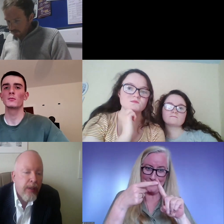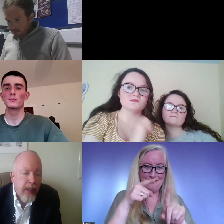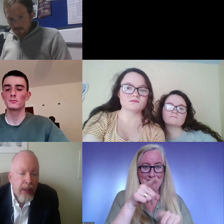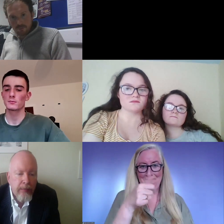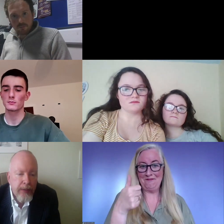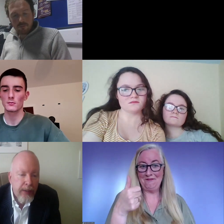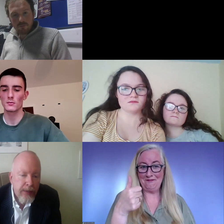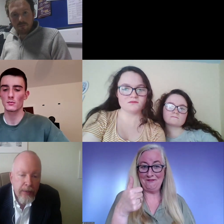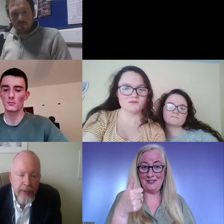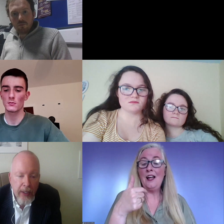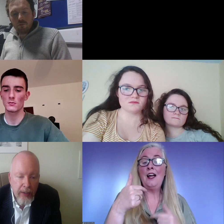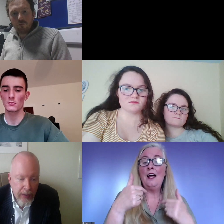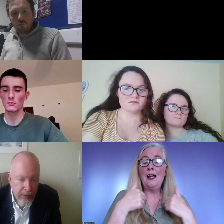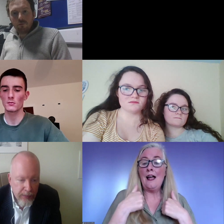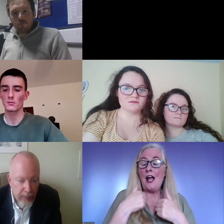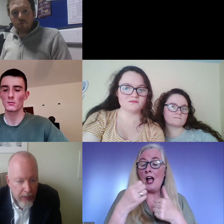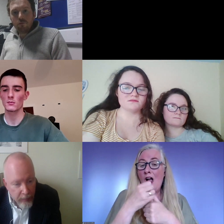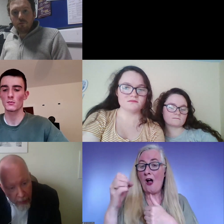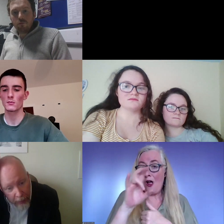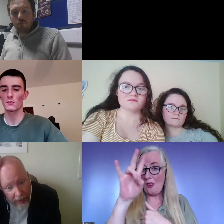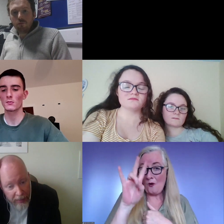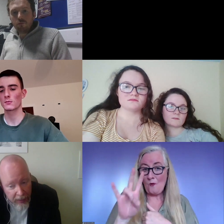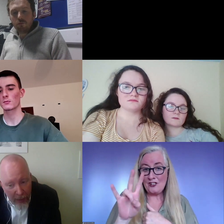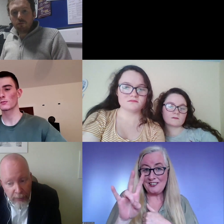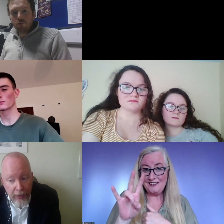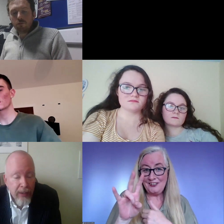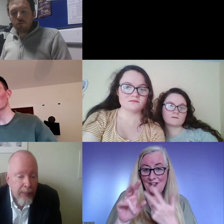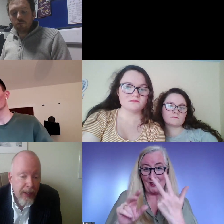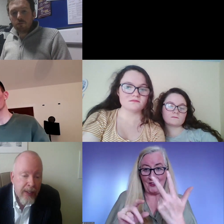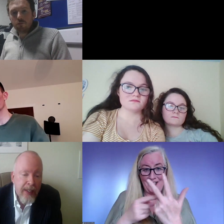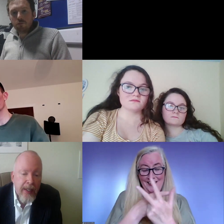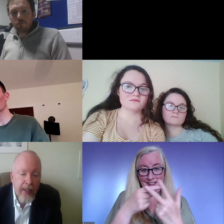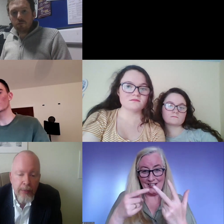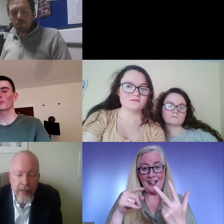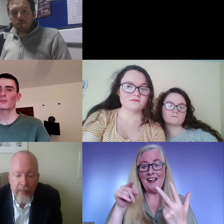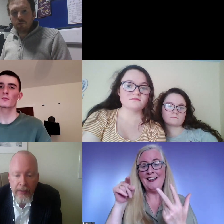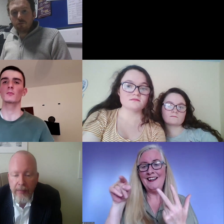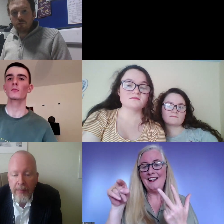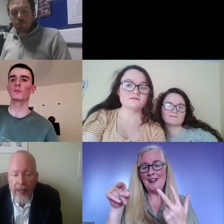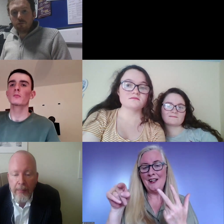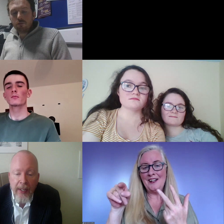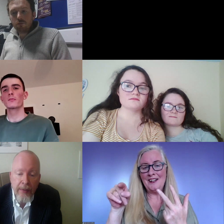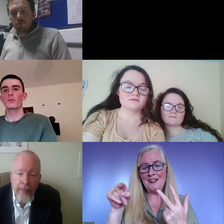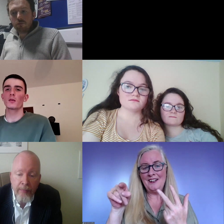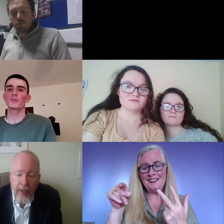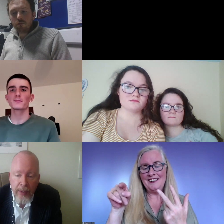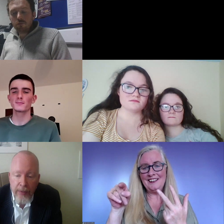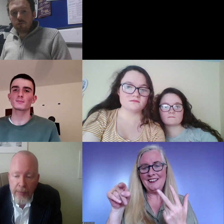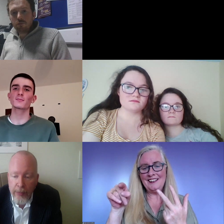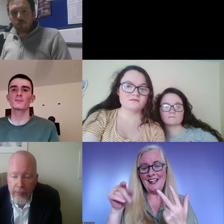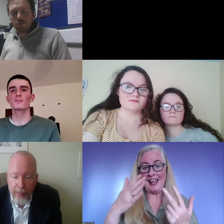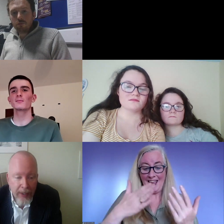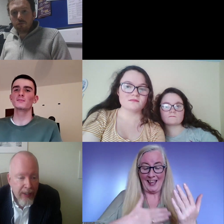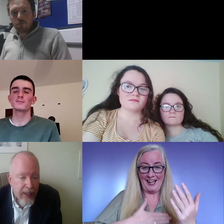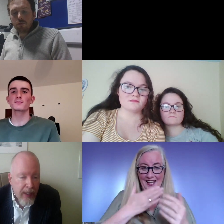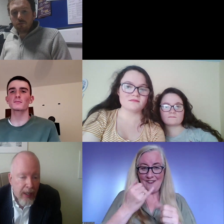for Dana and Shirley and Shannon. This is from Connell, who is a Feroiga alumni and who is living in Manhattan. He recently